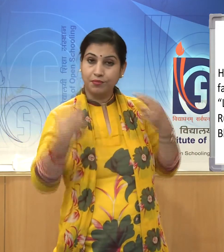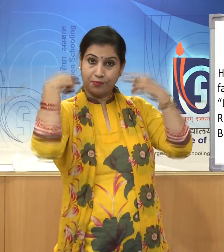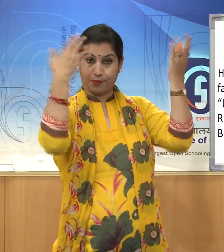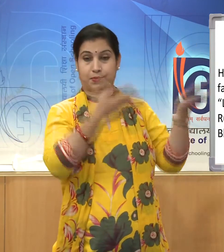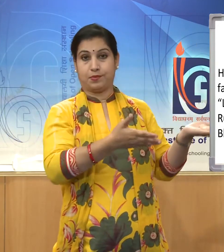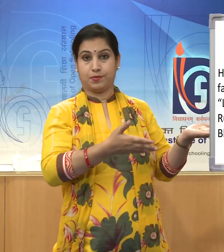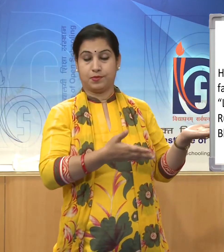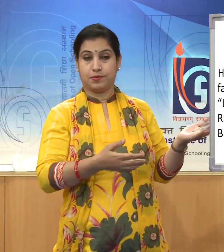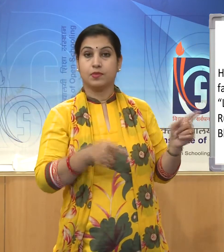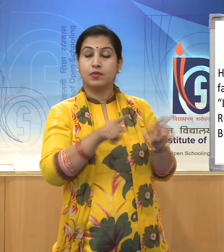as Villa Bertin,